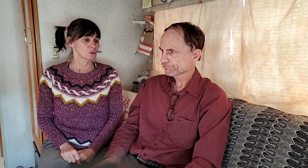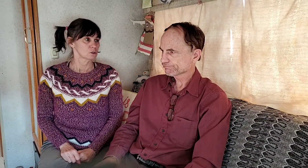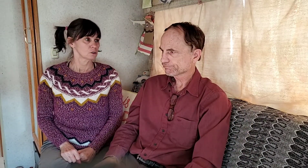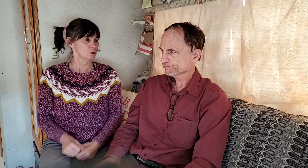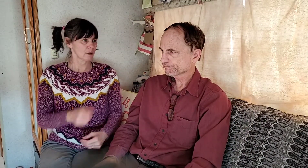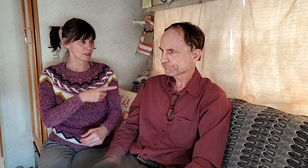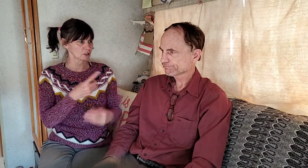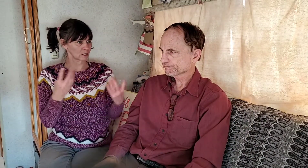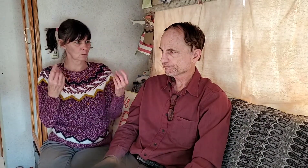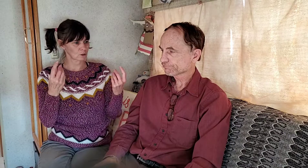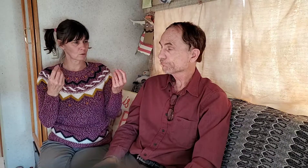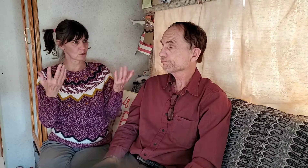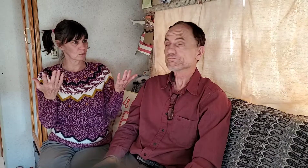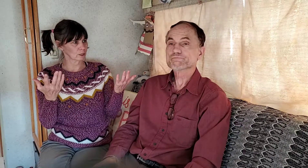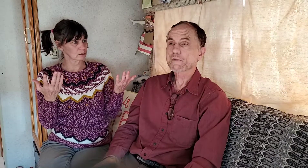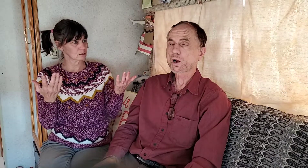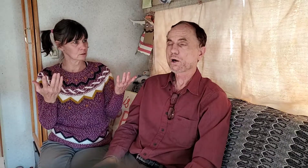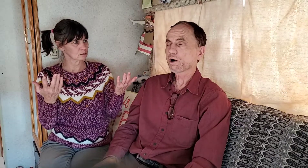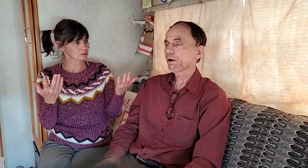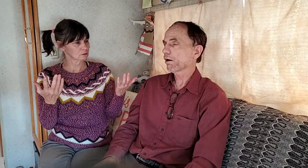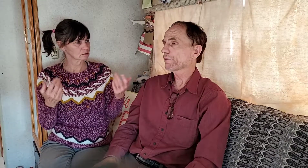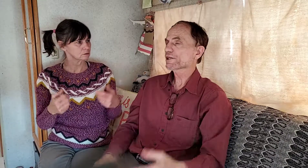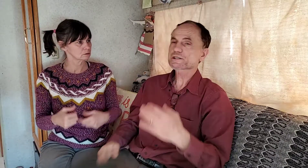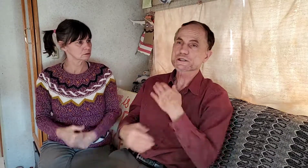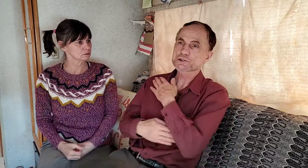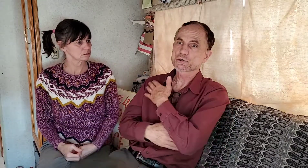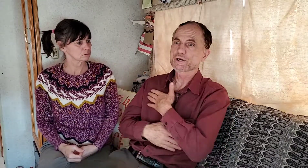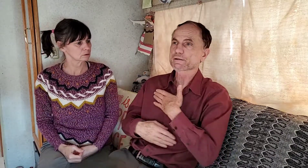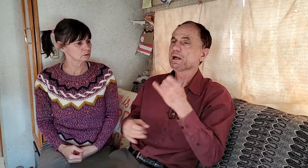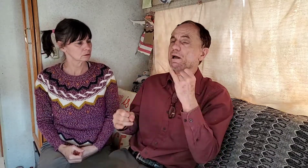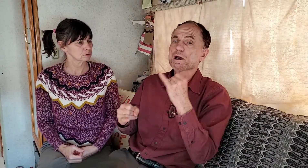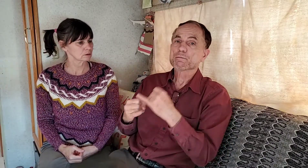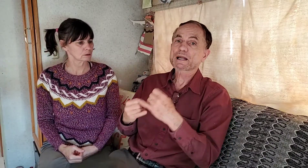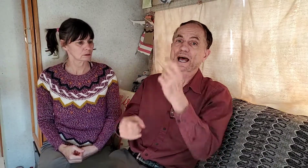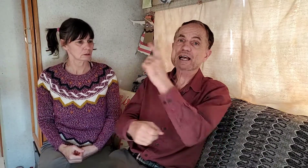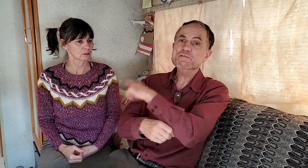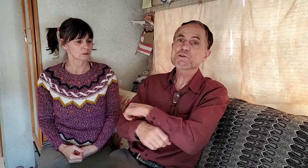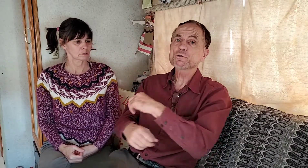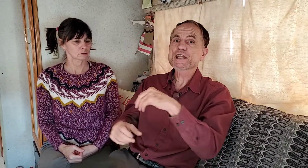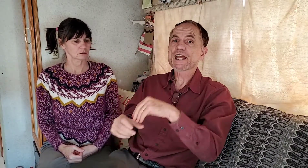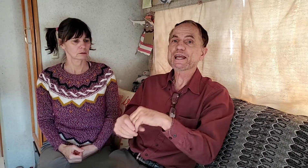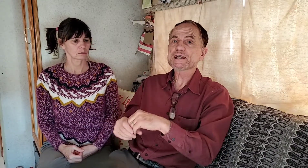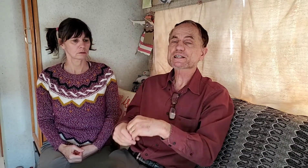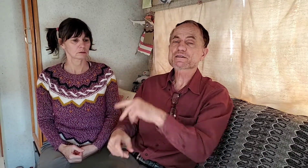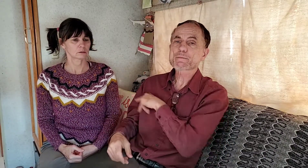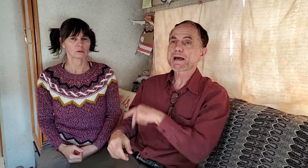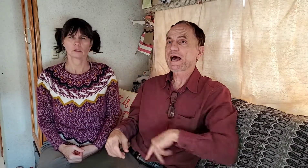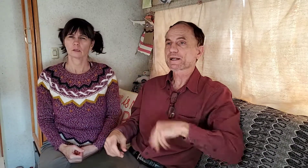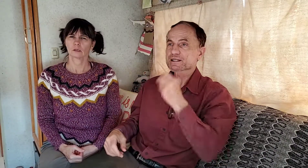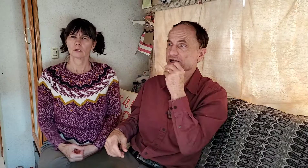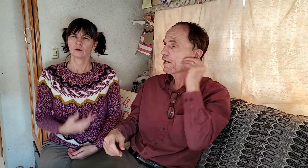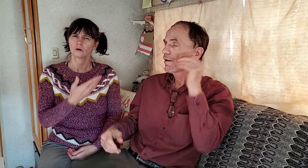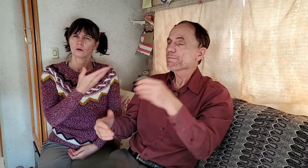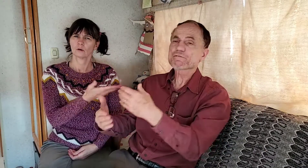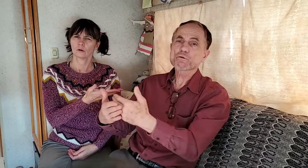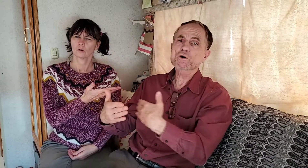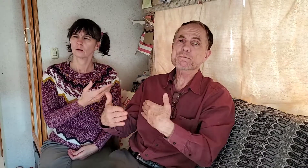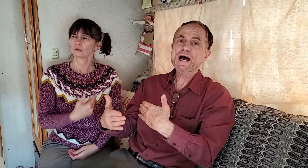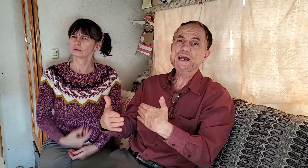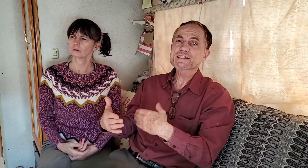Your Majesty, what are you doing? Oh, I'm just enjoying my last few days in the palace before my